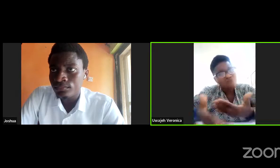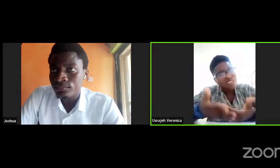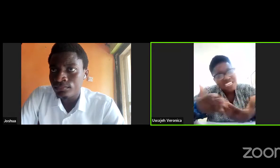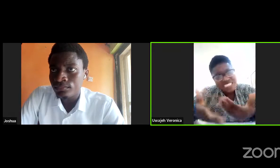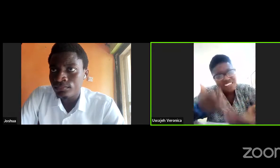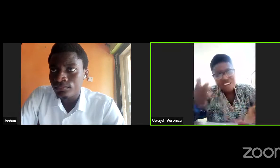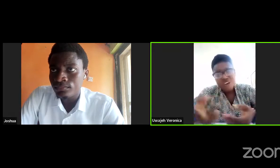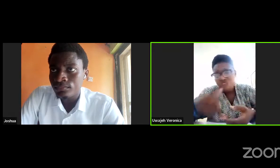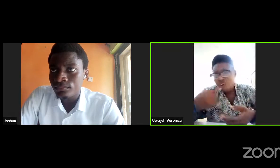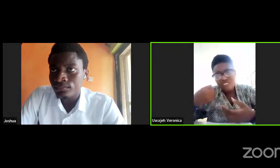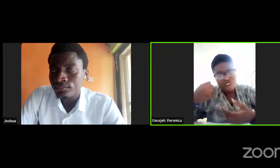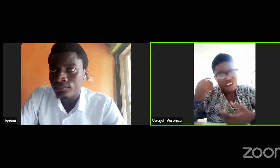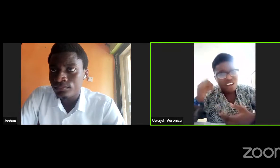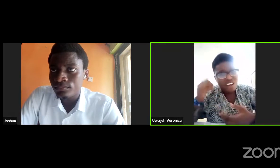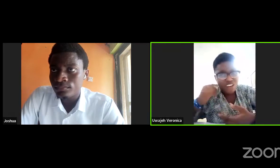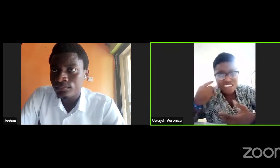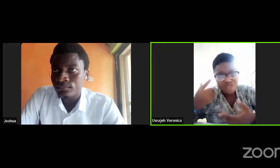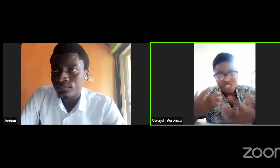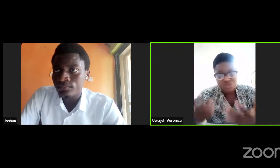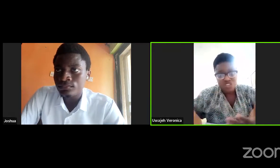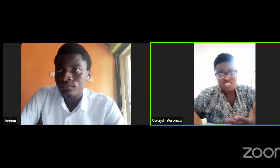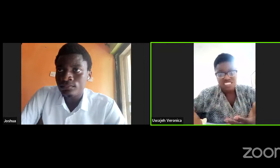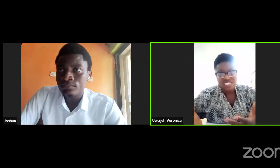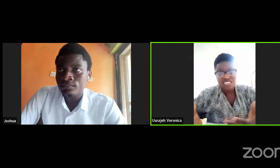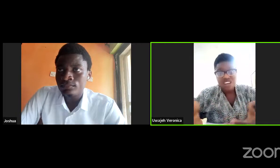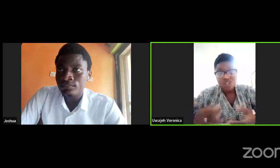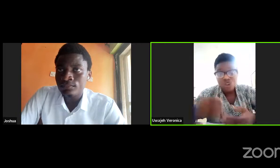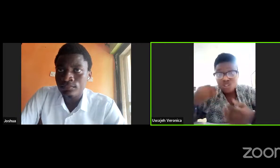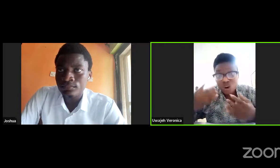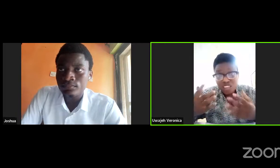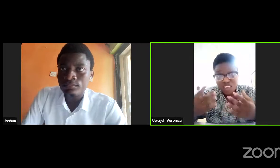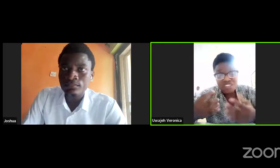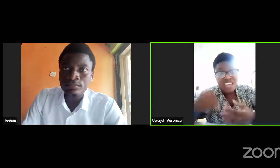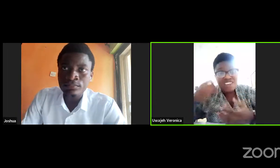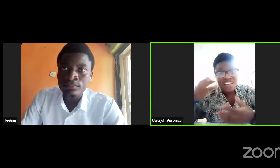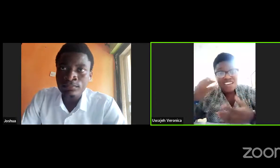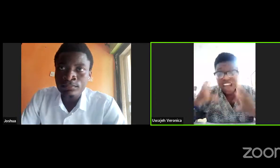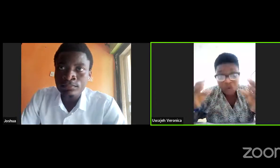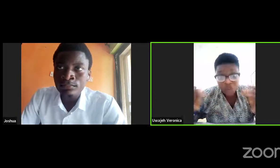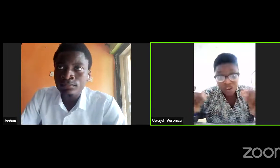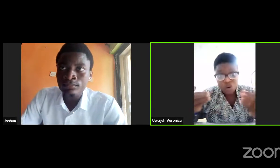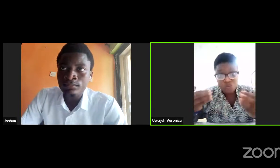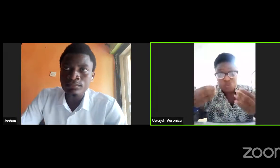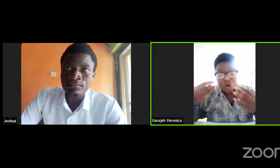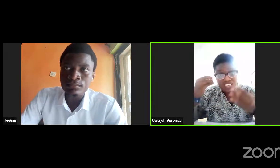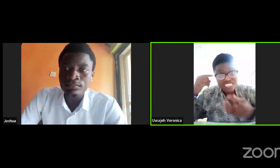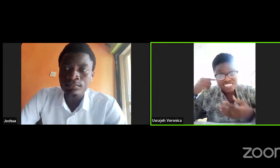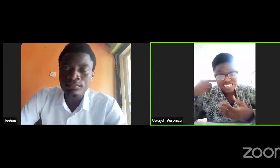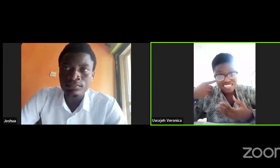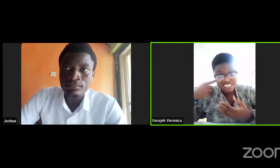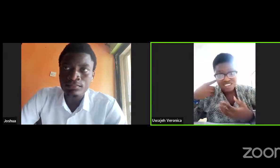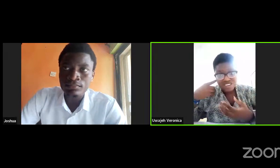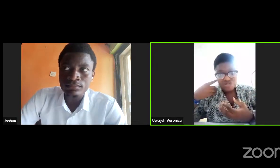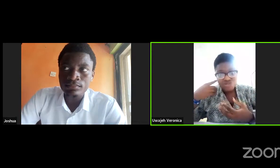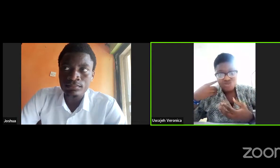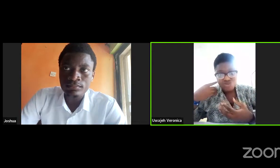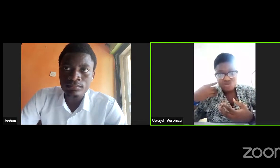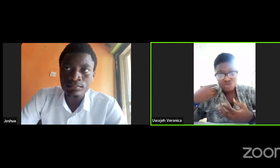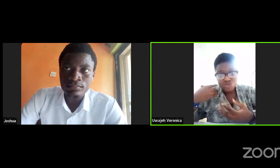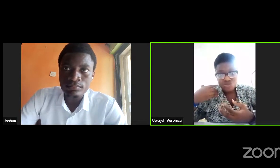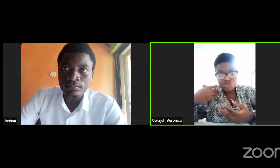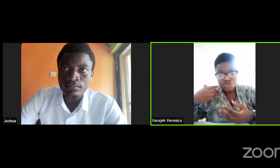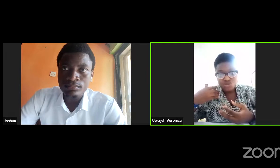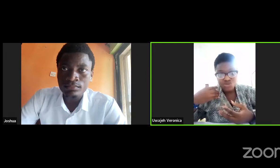simple, easy for a deaf person to understand. Not all deafs are really aware of